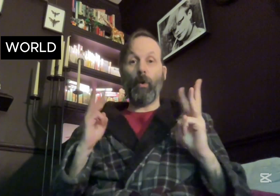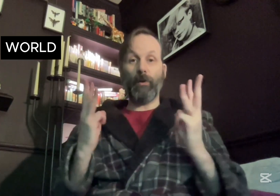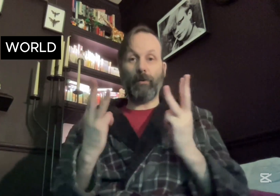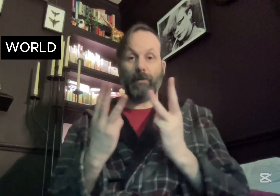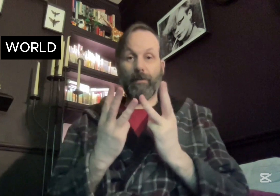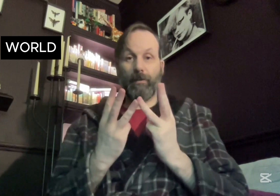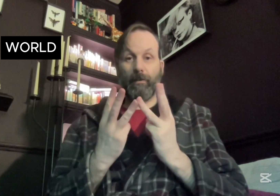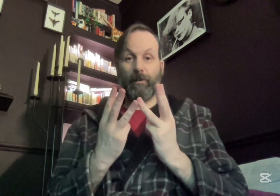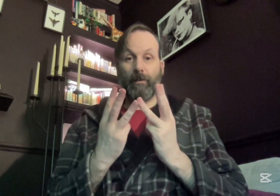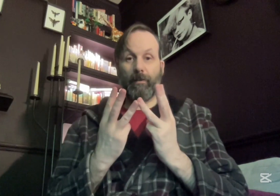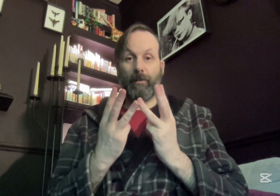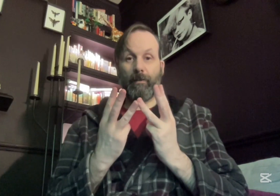world,